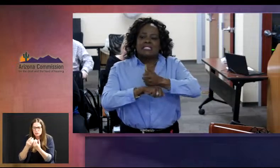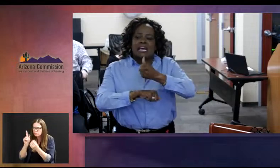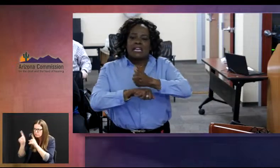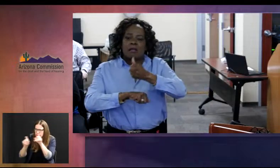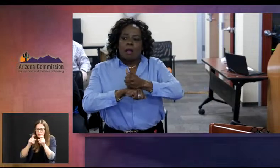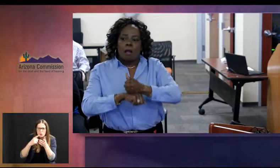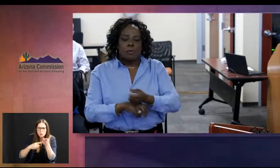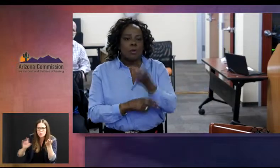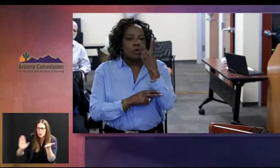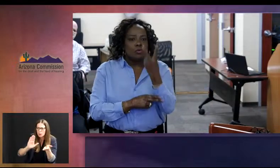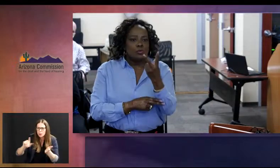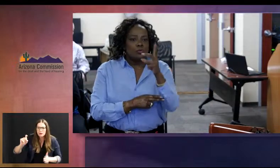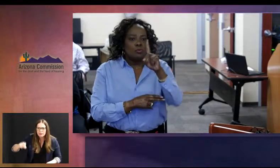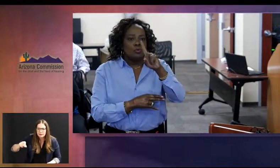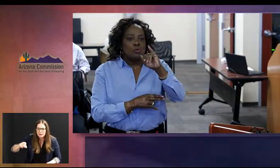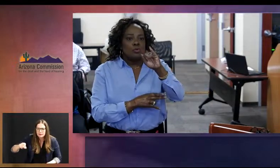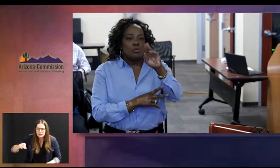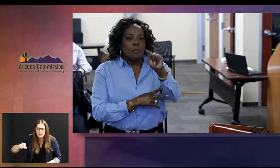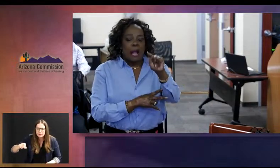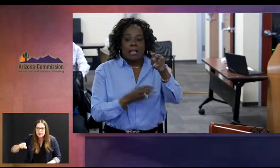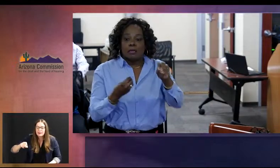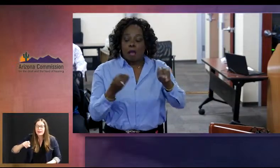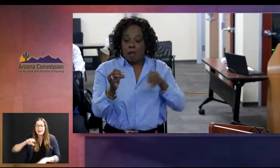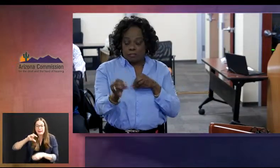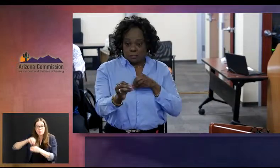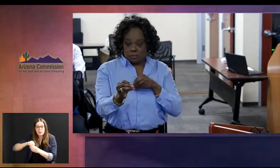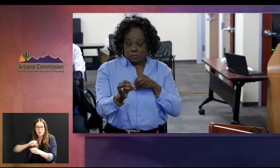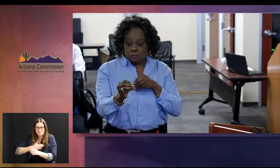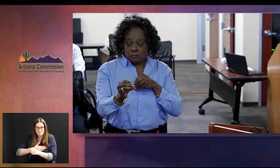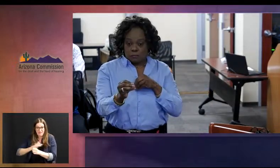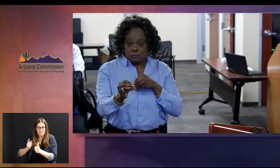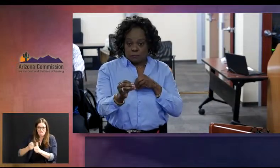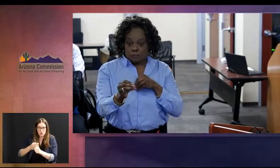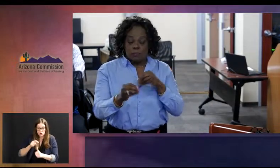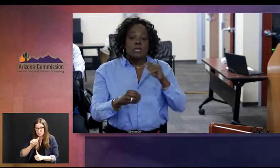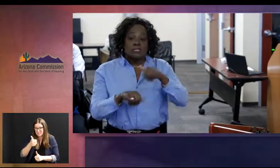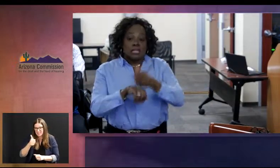and in my first 10 to 12 months, I would like to